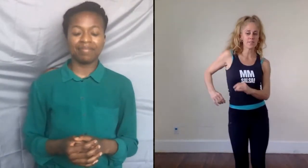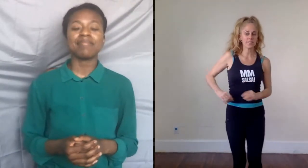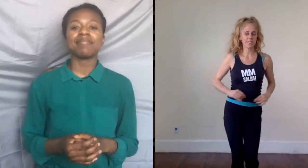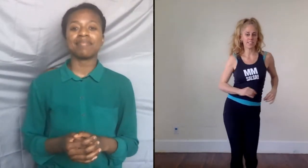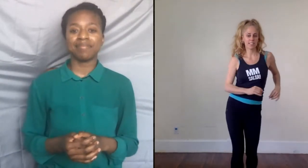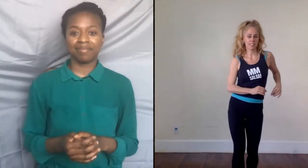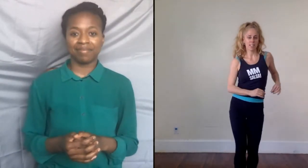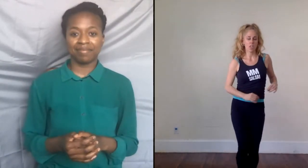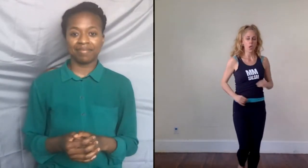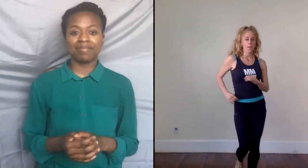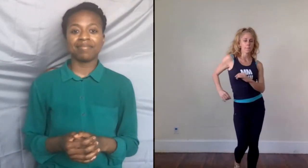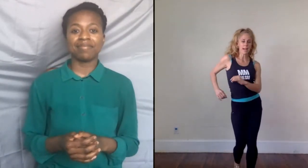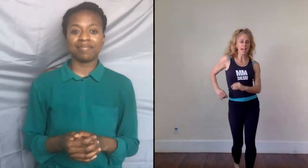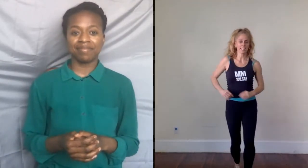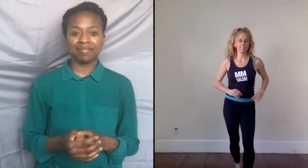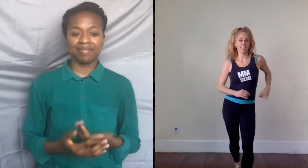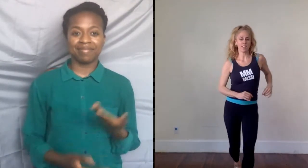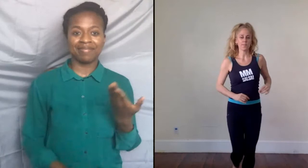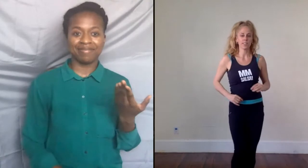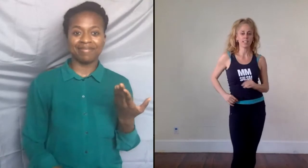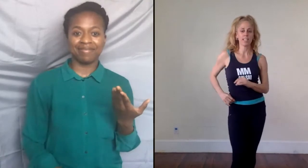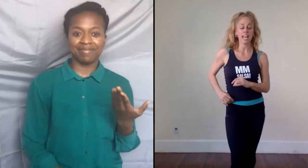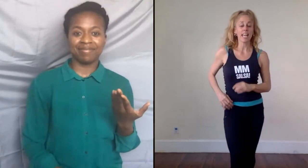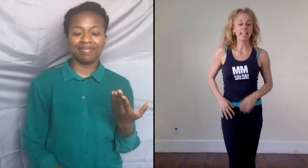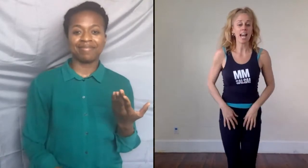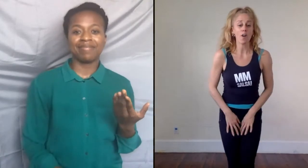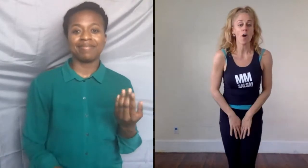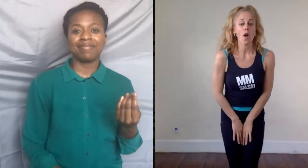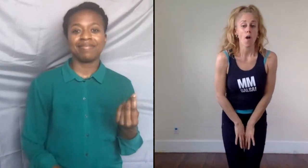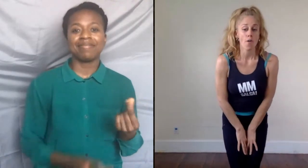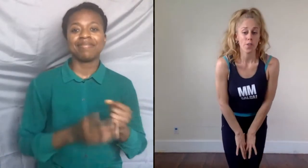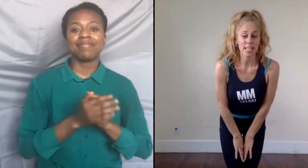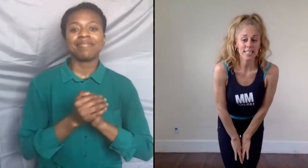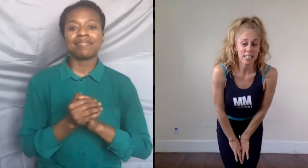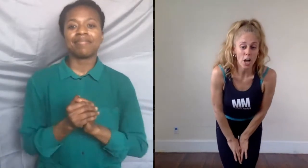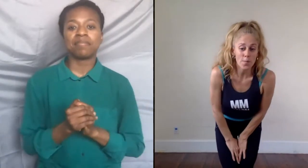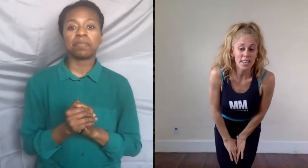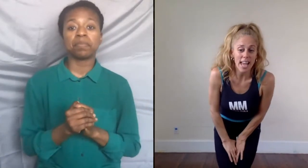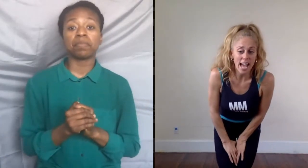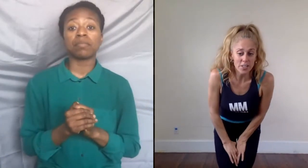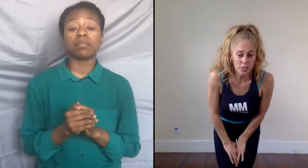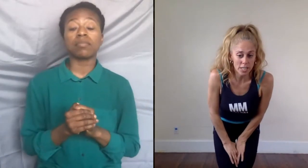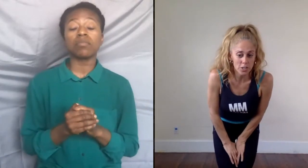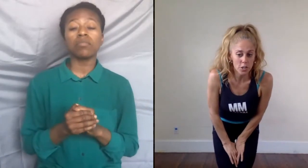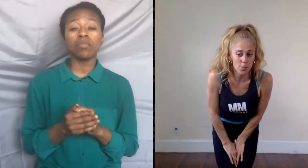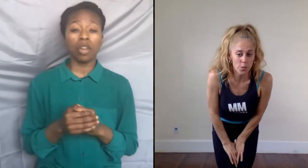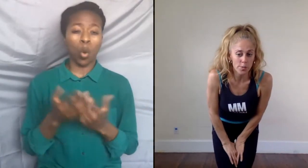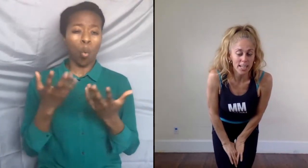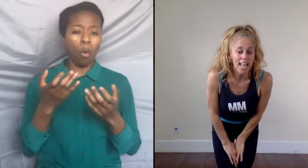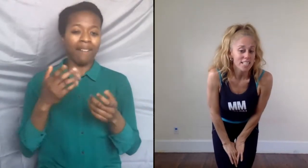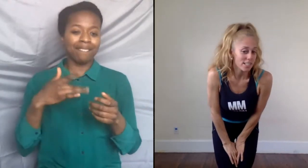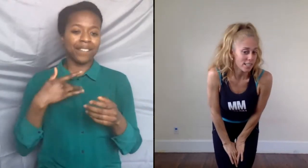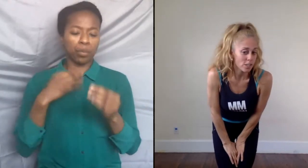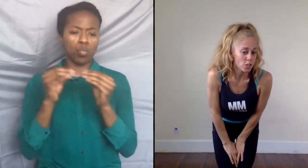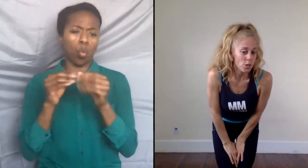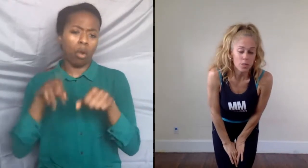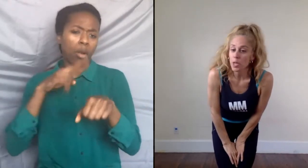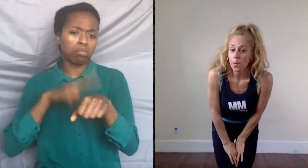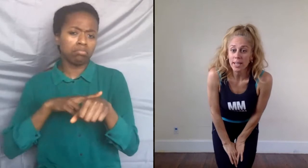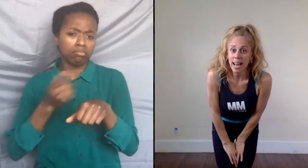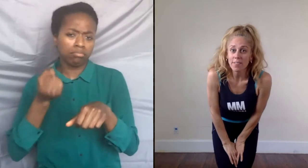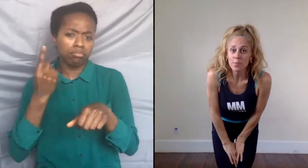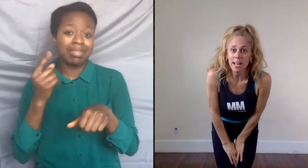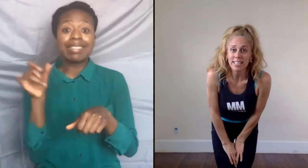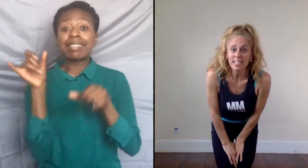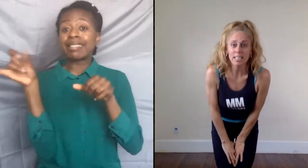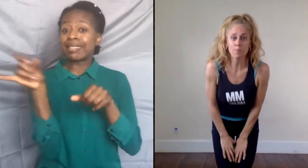step, back step. Now, for it to come naturally into your movement, just like the shoulders, we're